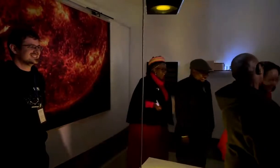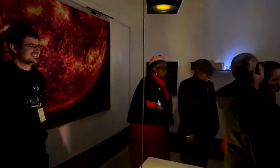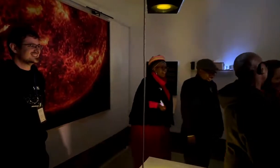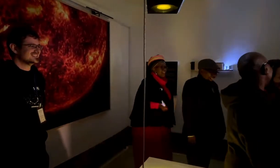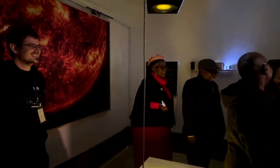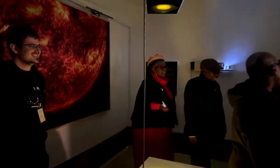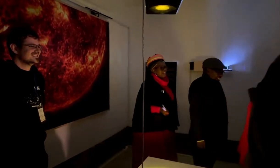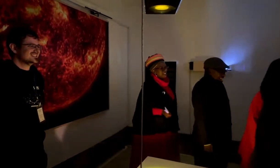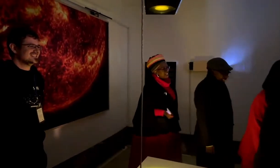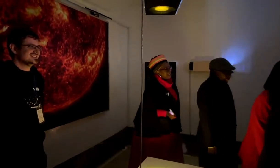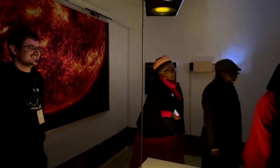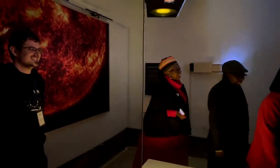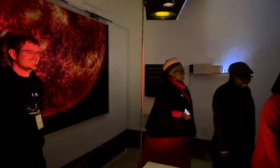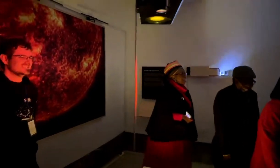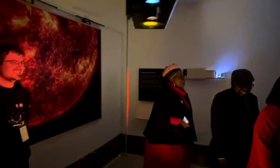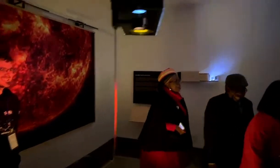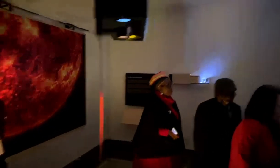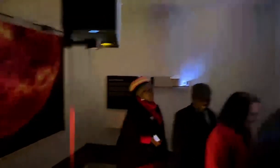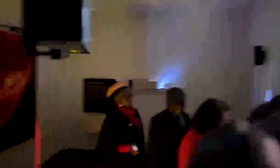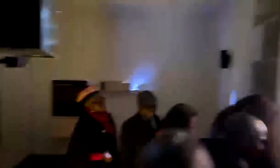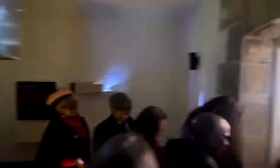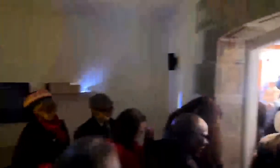Leave the sun.